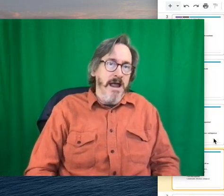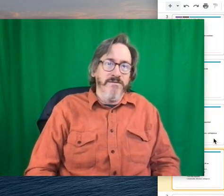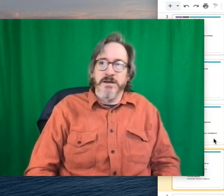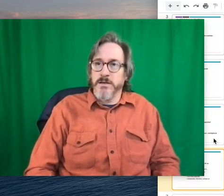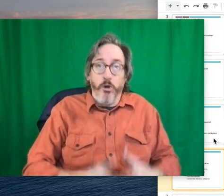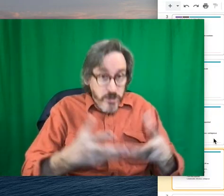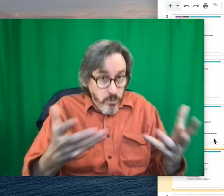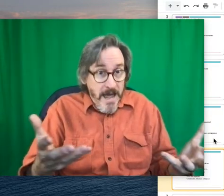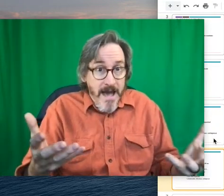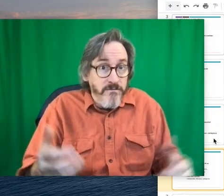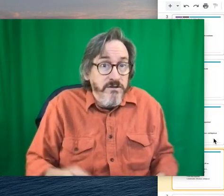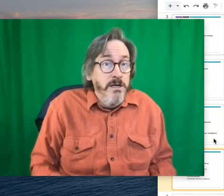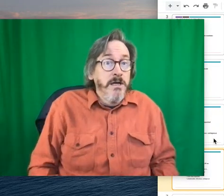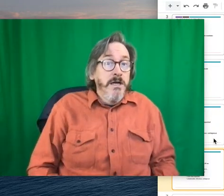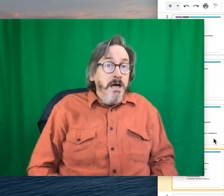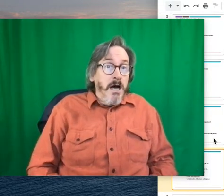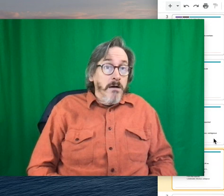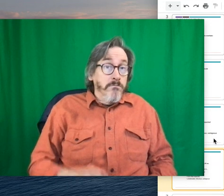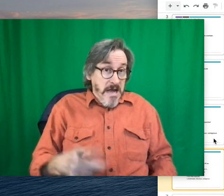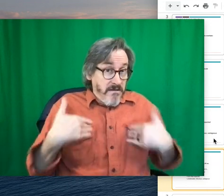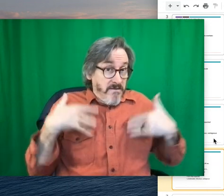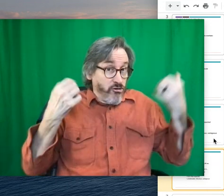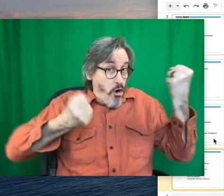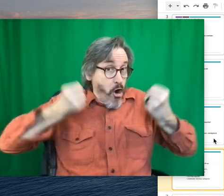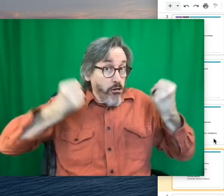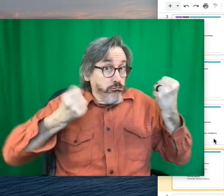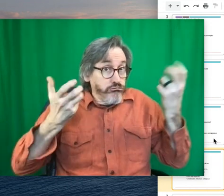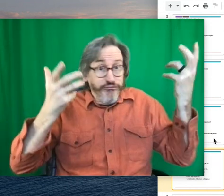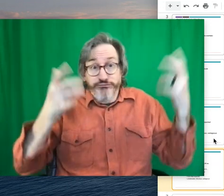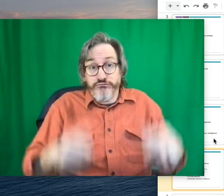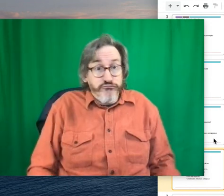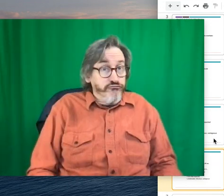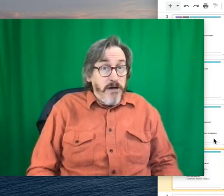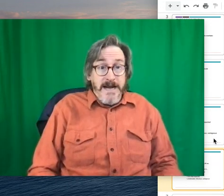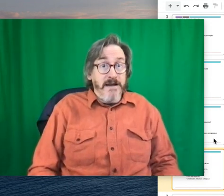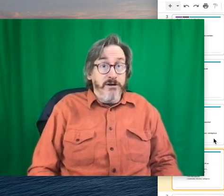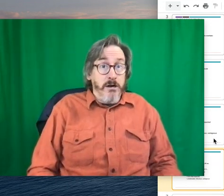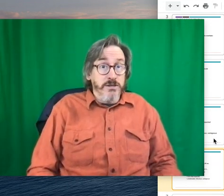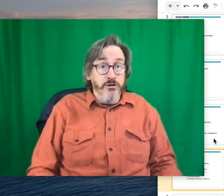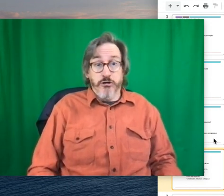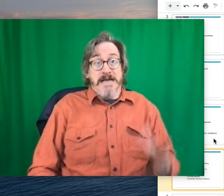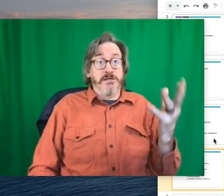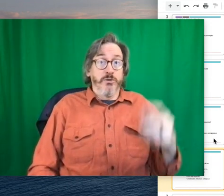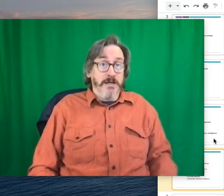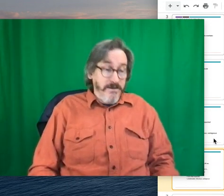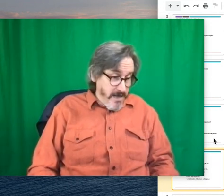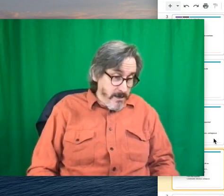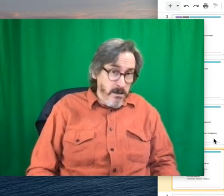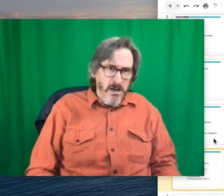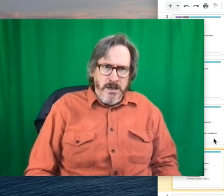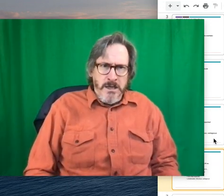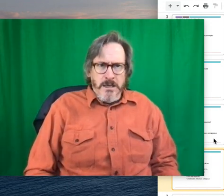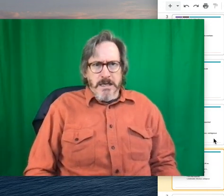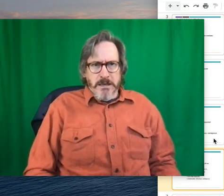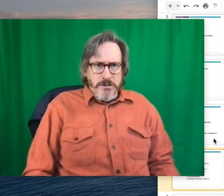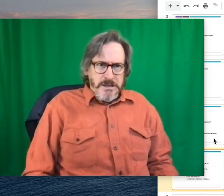seen or haven't or don't have. Car. I didn't have a car until grad school, and even